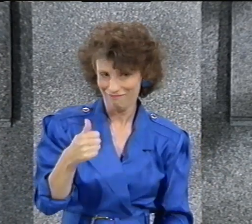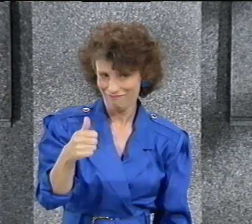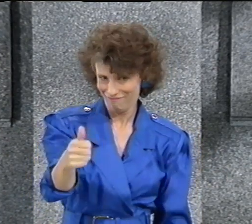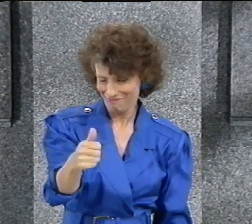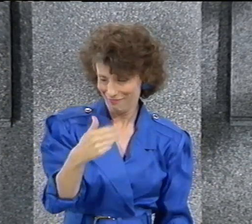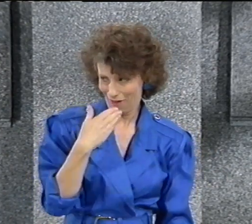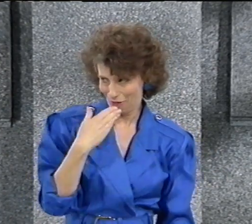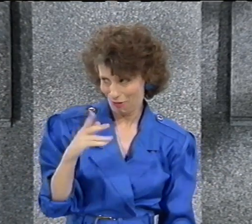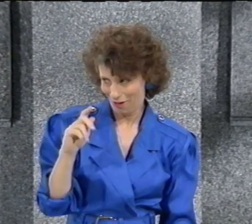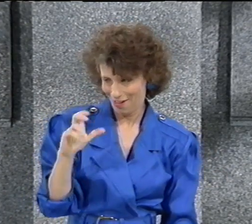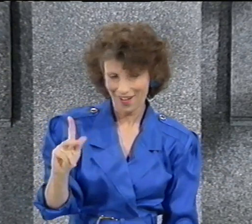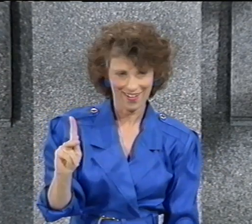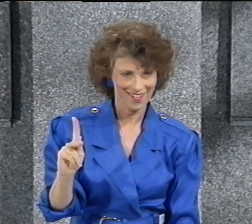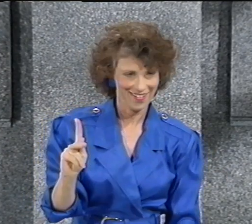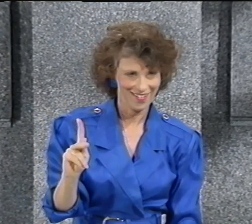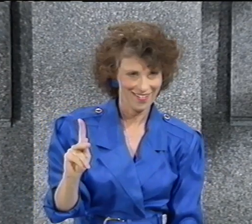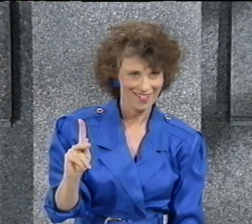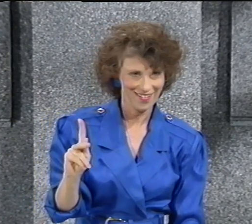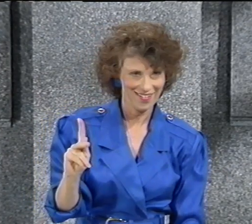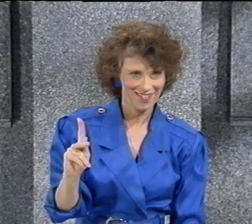Okay? Good luck.